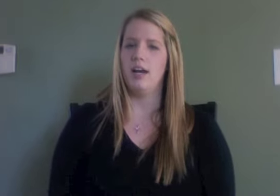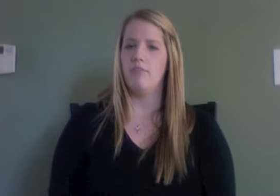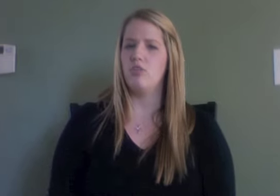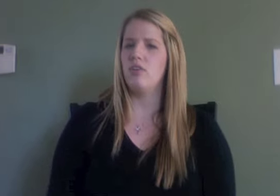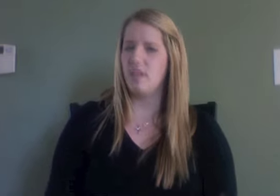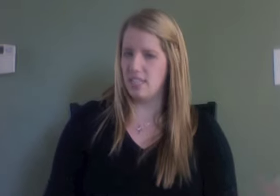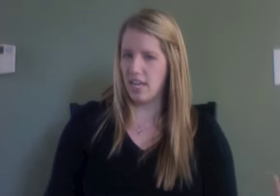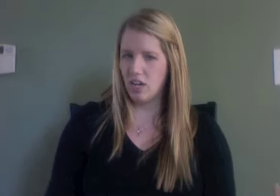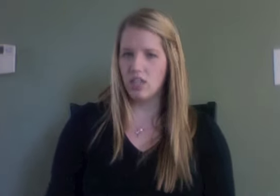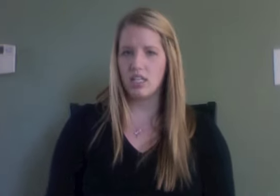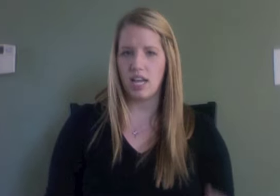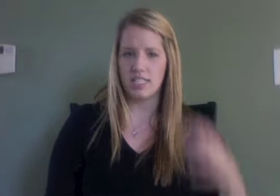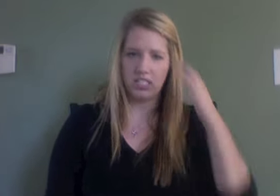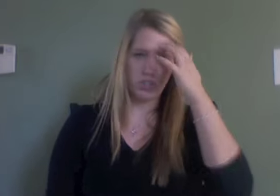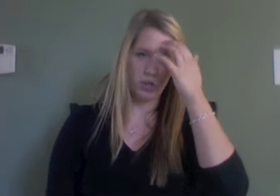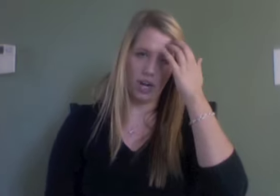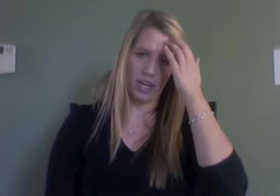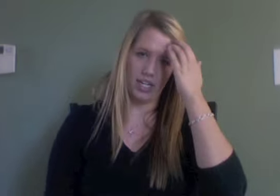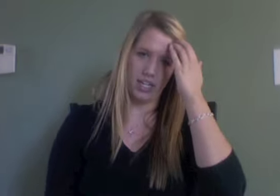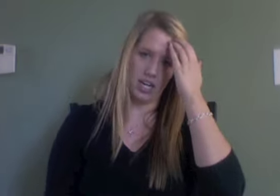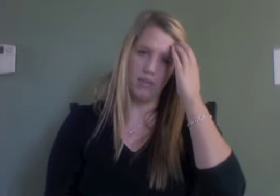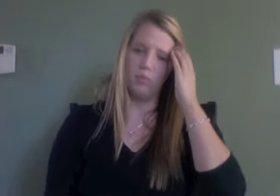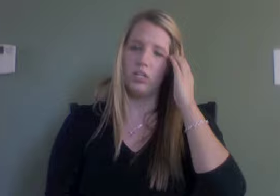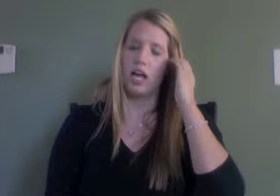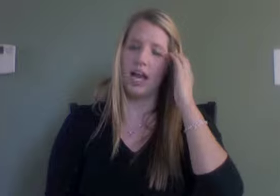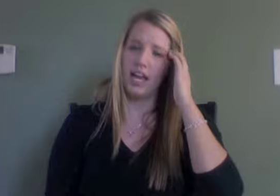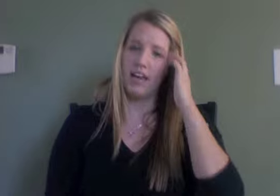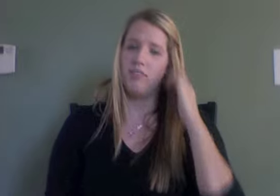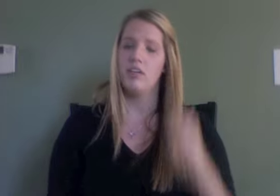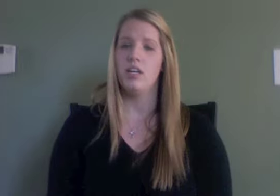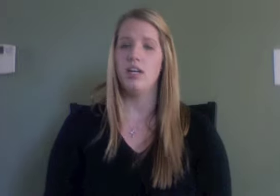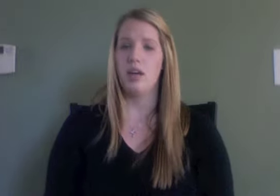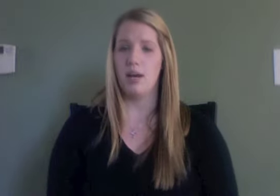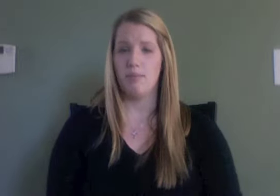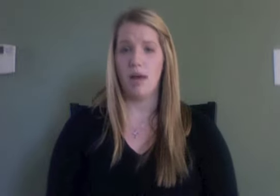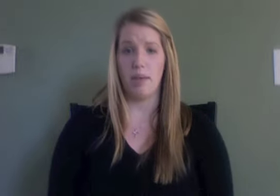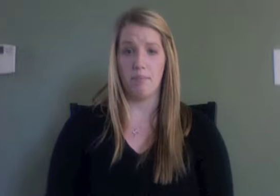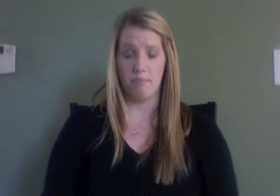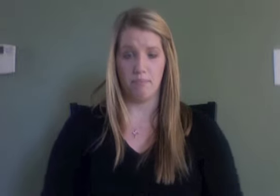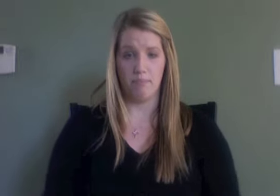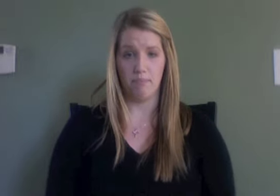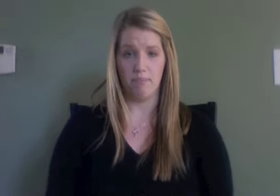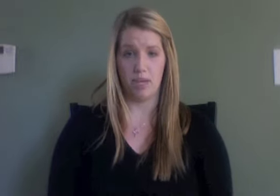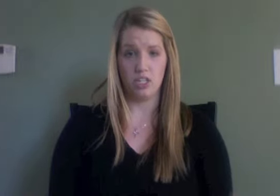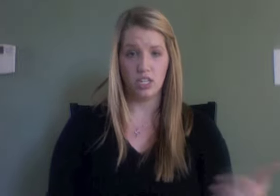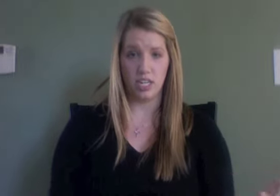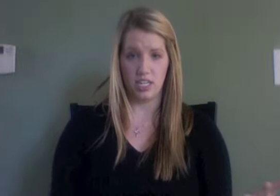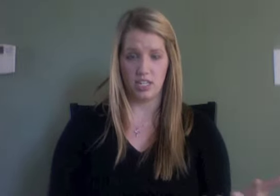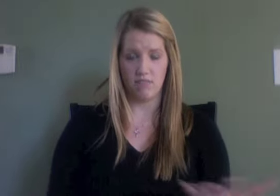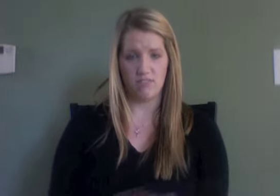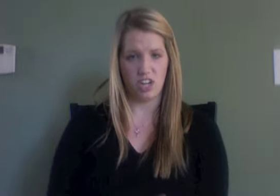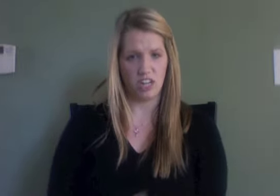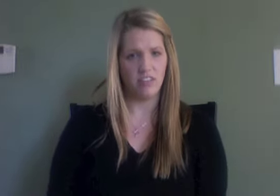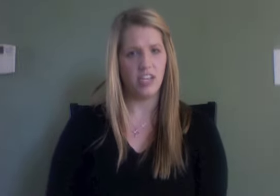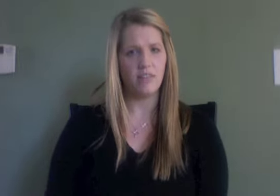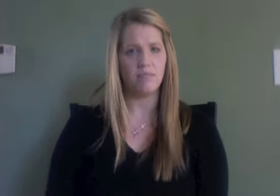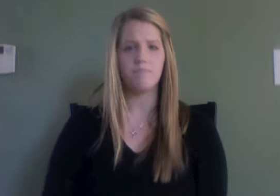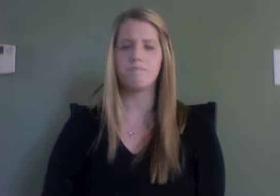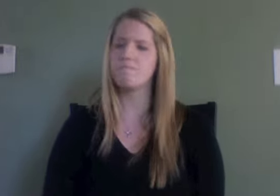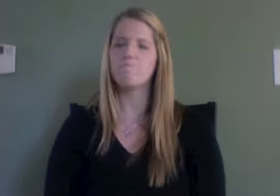so if I take all the classes required, will I have my major in photography? The way the photography major